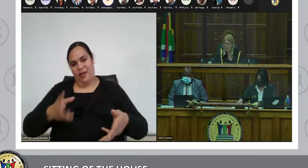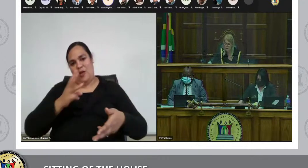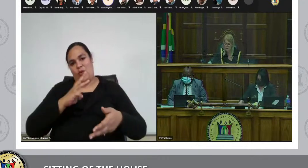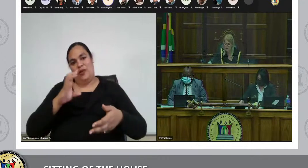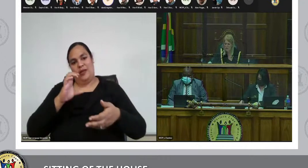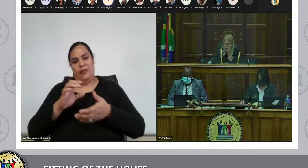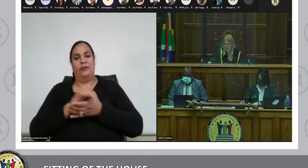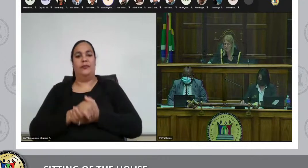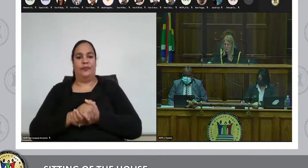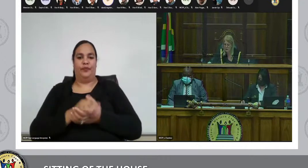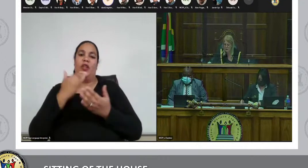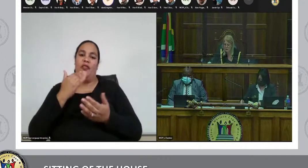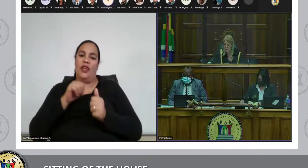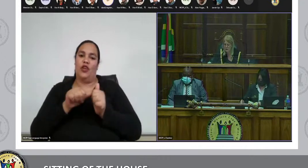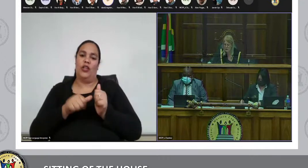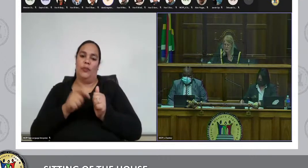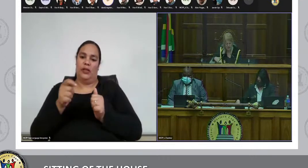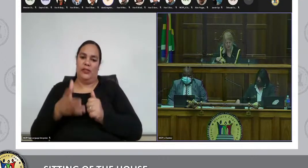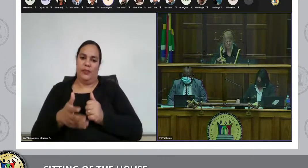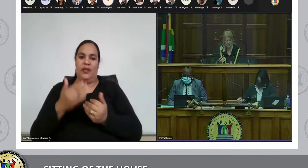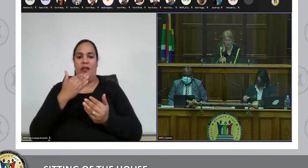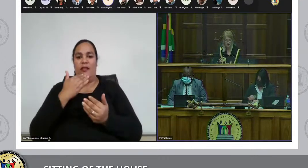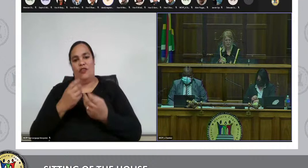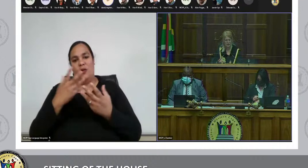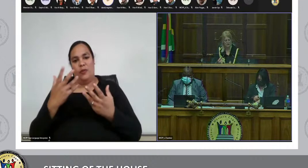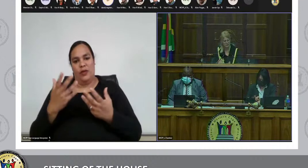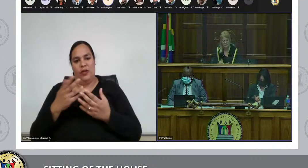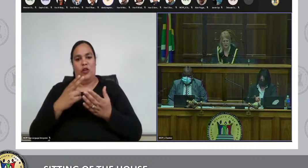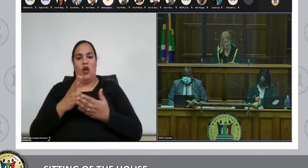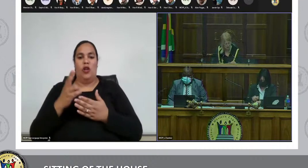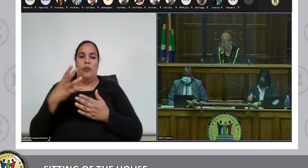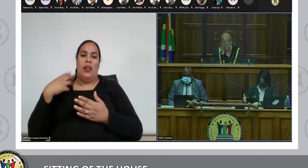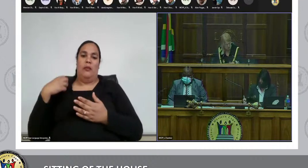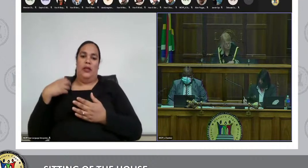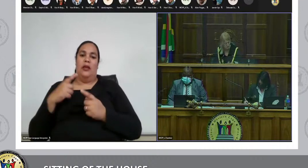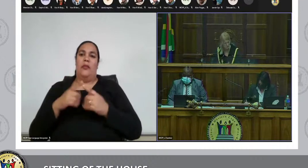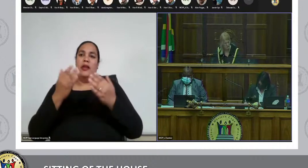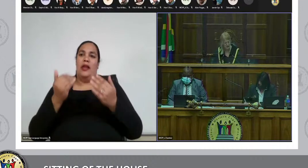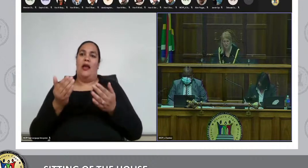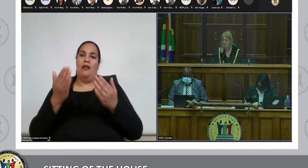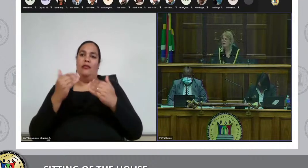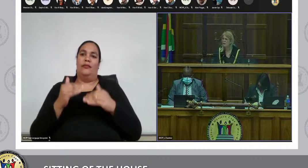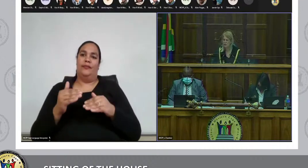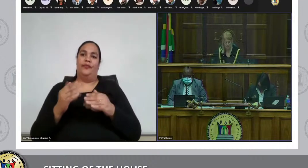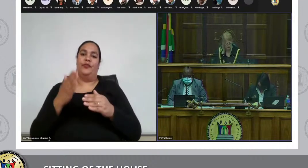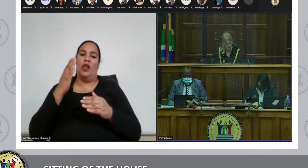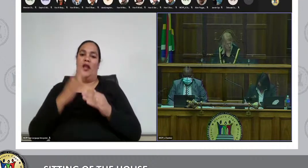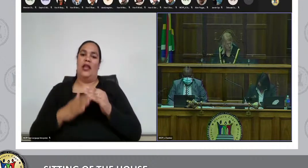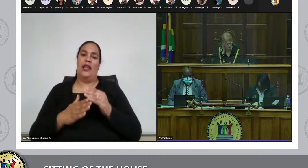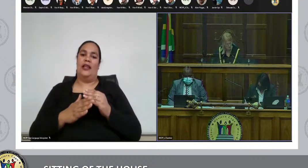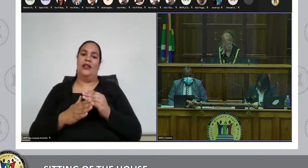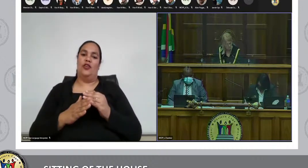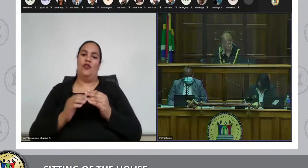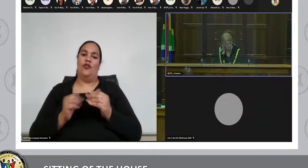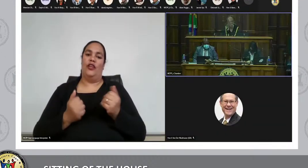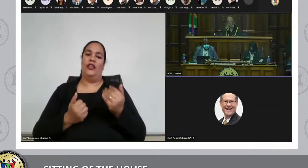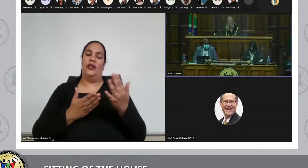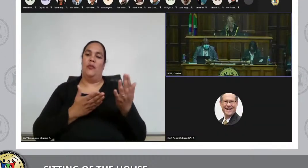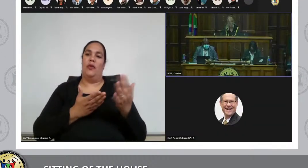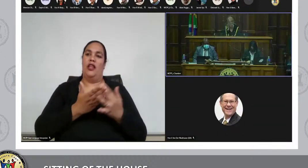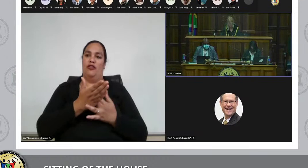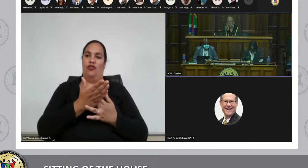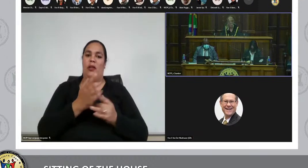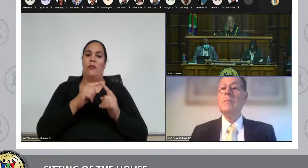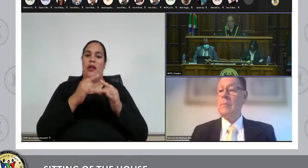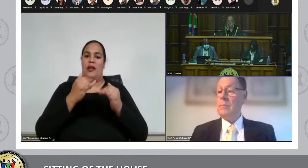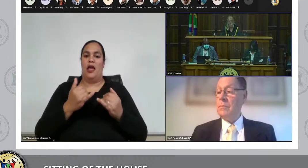the Western Cape. Thank you, Deputy Speaker. Thank you very much, Honourable Minister. That brings us to the end of interpellations.